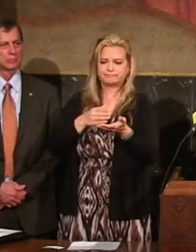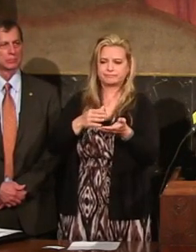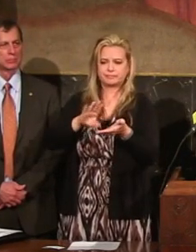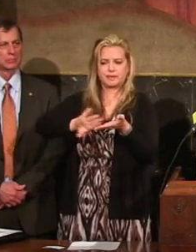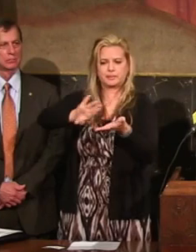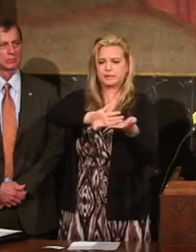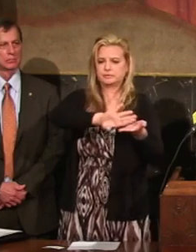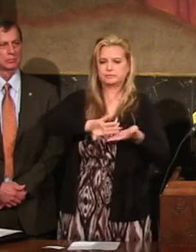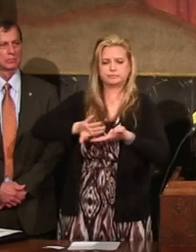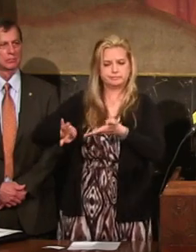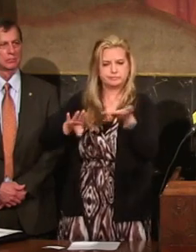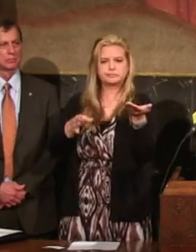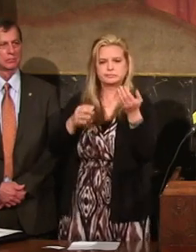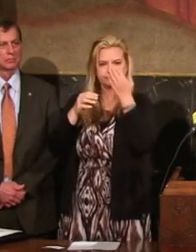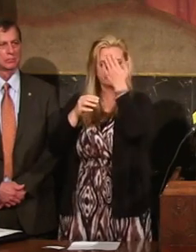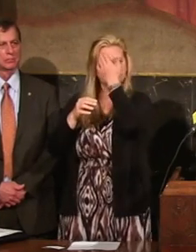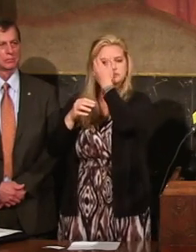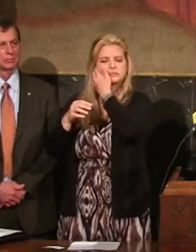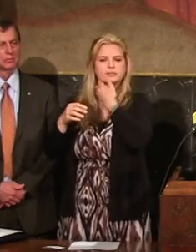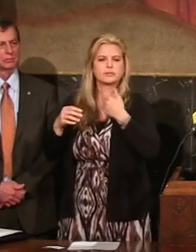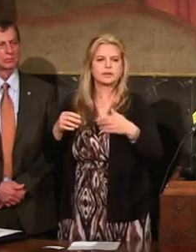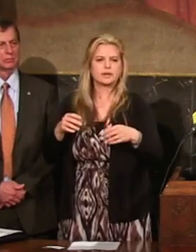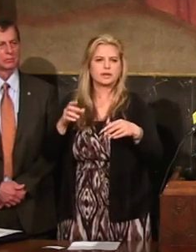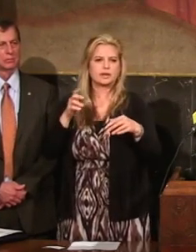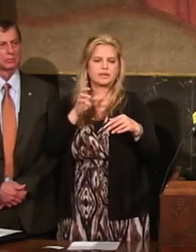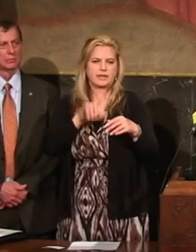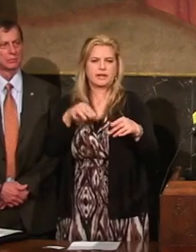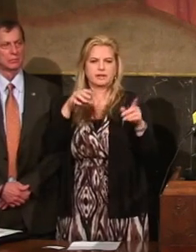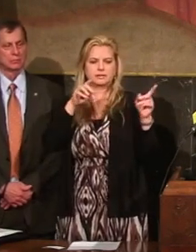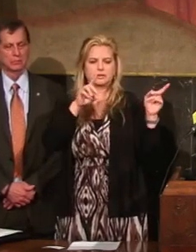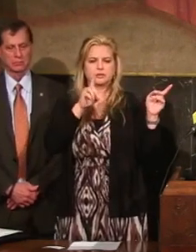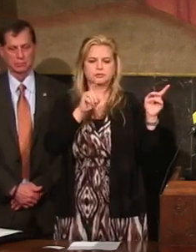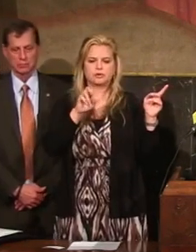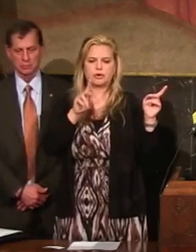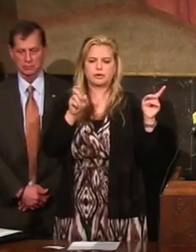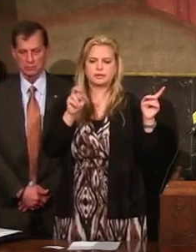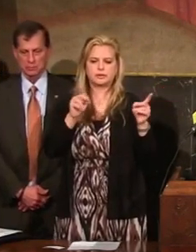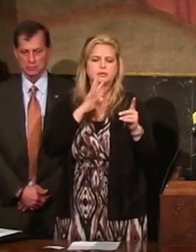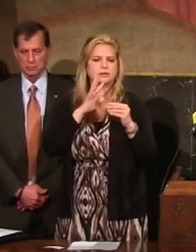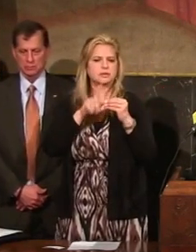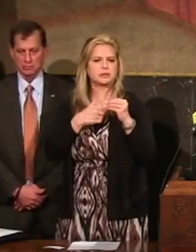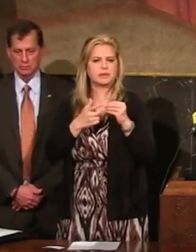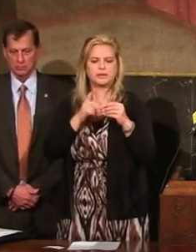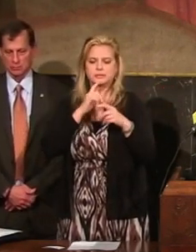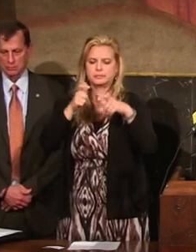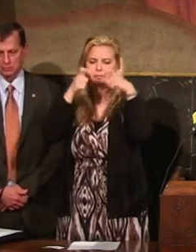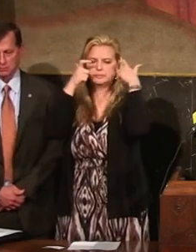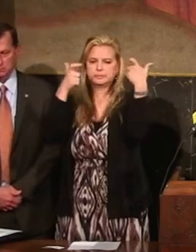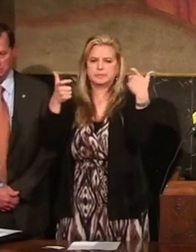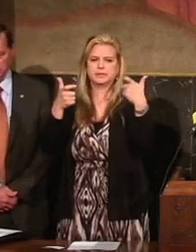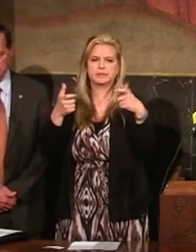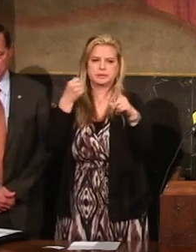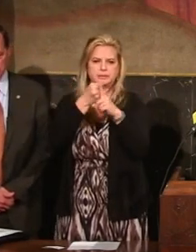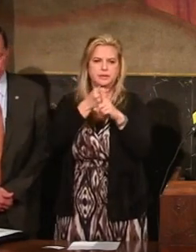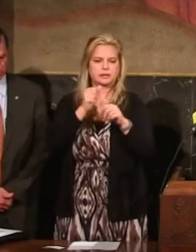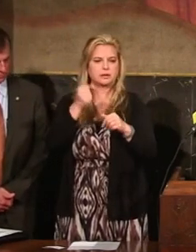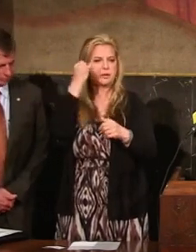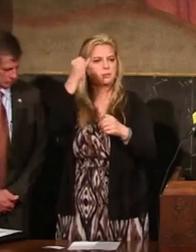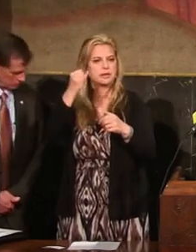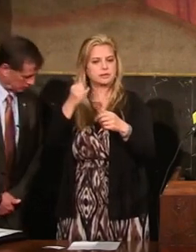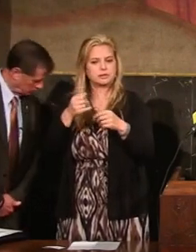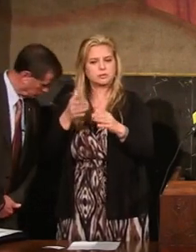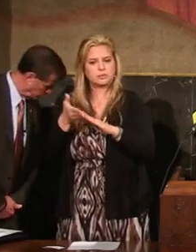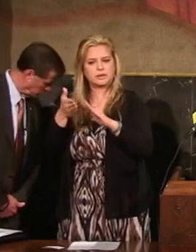Dardenne spoke about are of enormous consequence to our department. Imagine running a